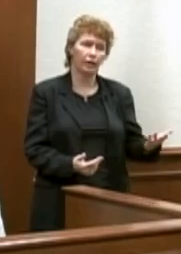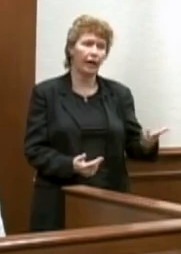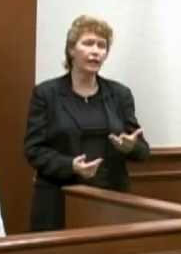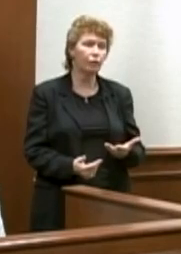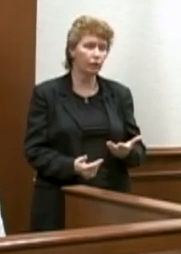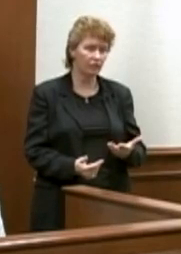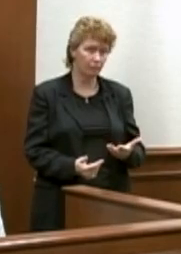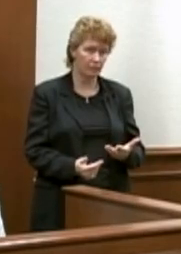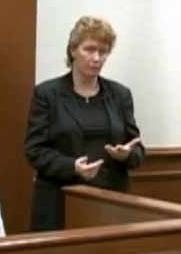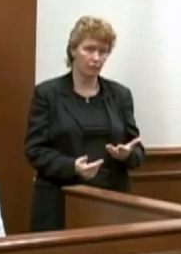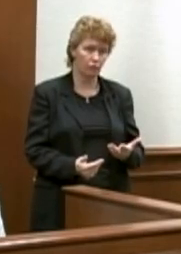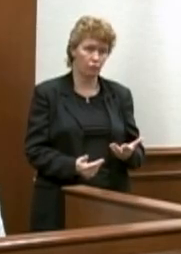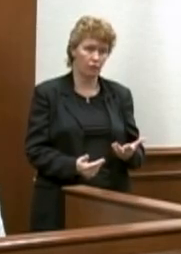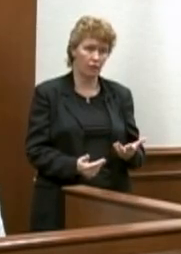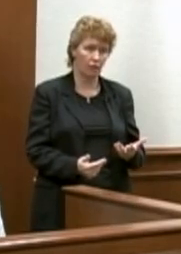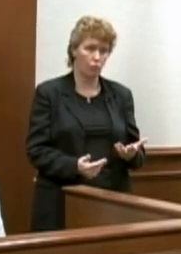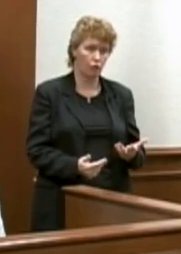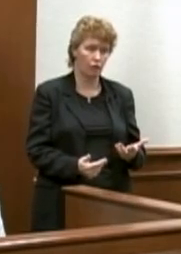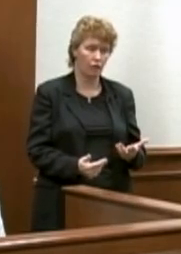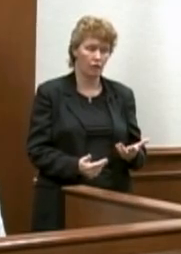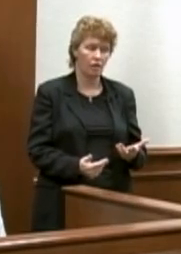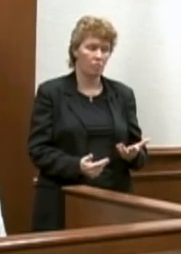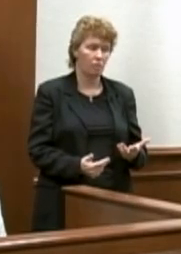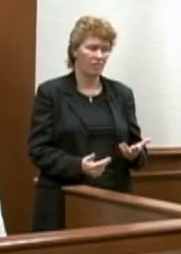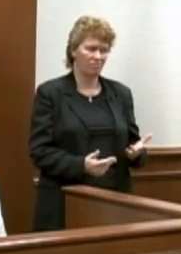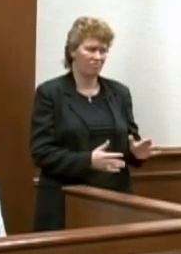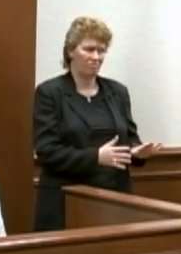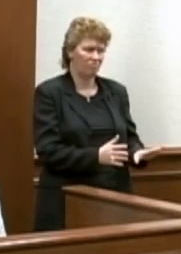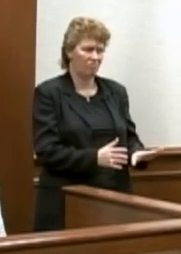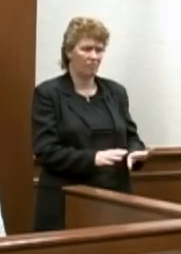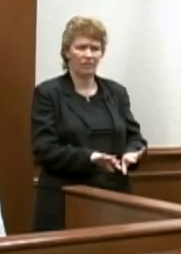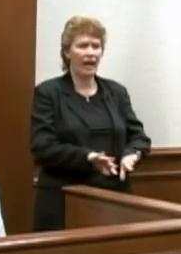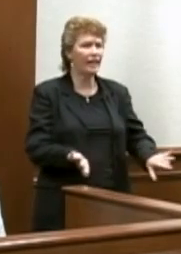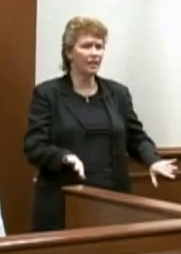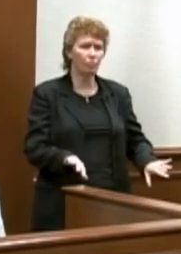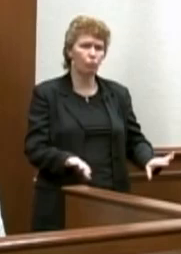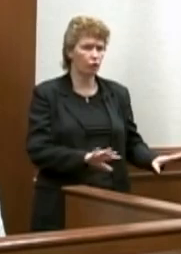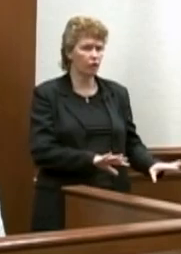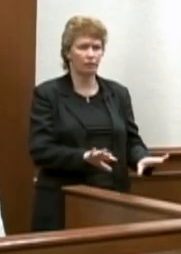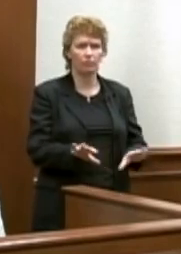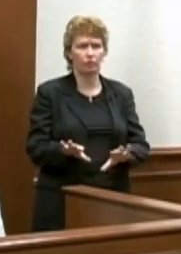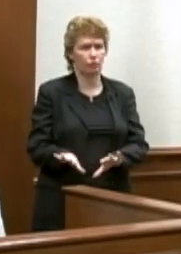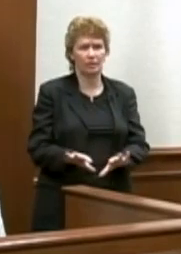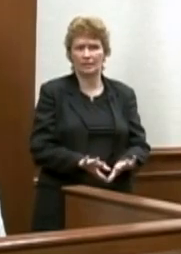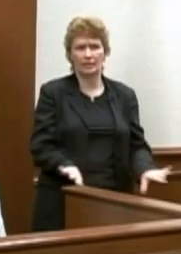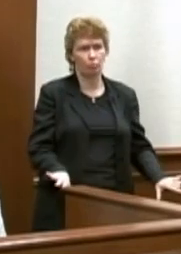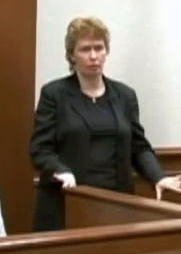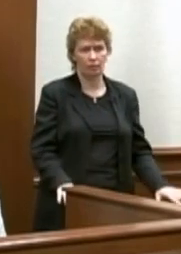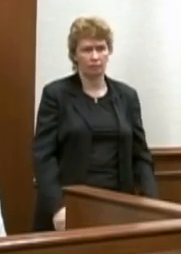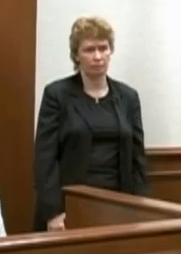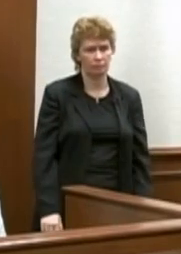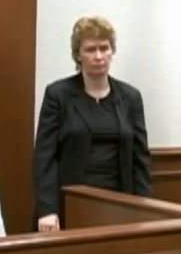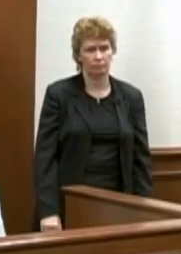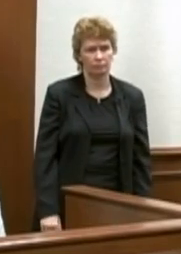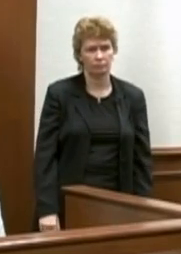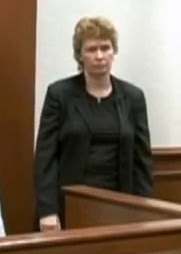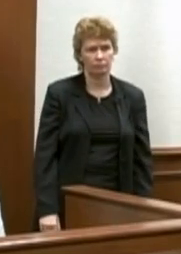times when Kelly would give me something to drink at work, but I keep work and my drinking separate.